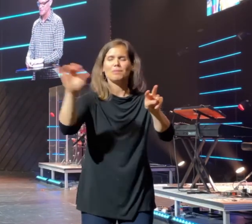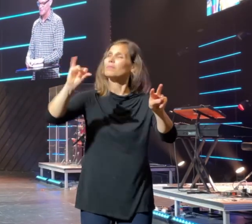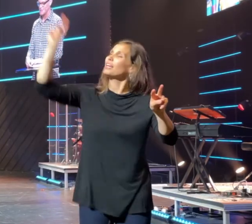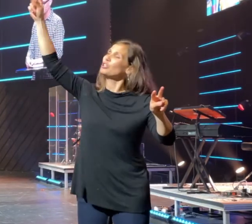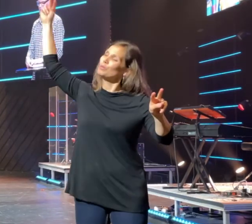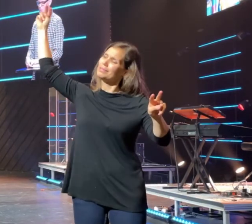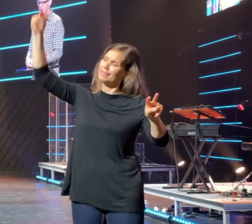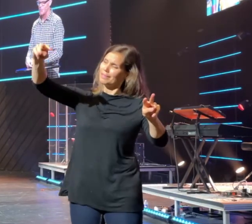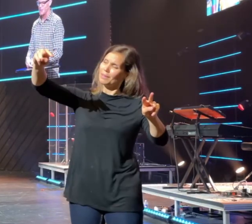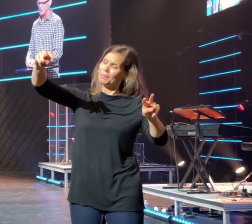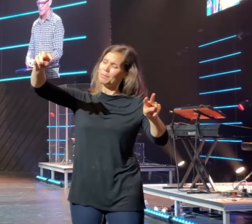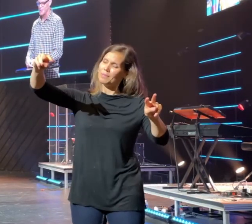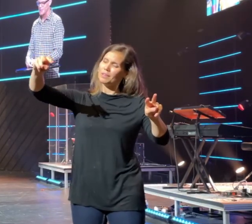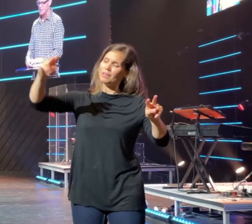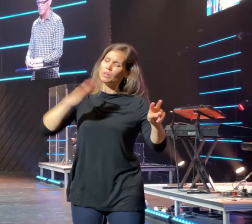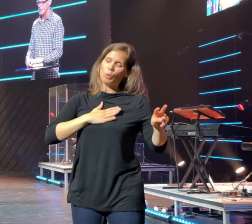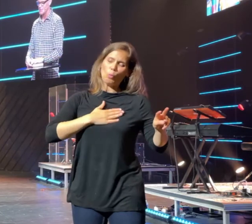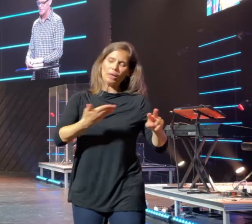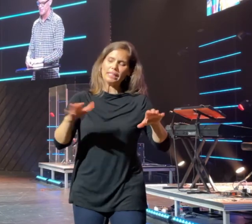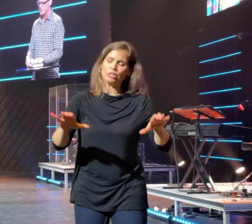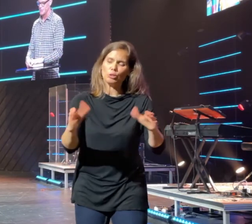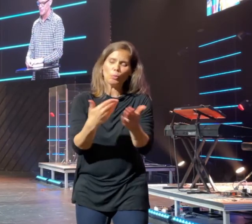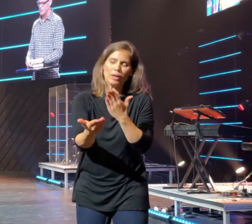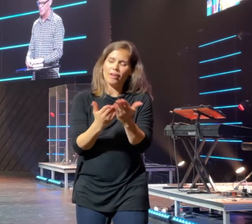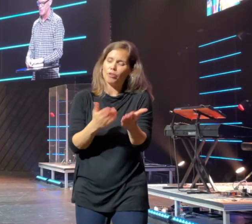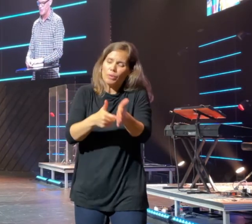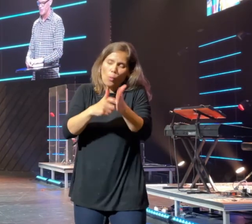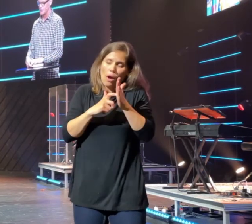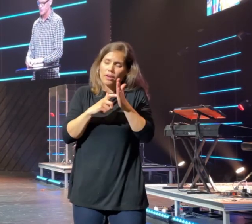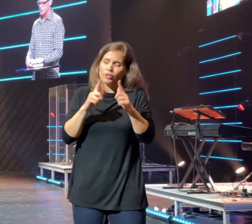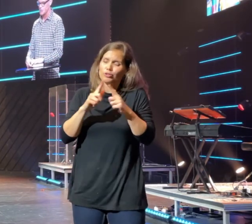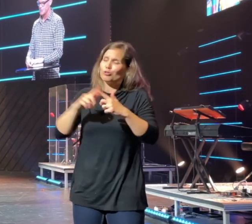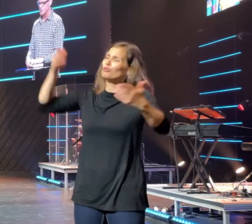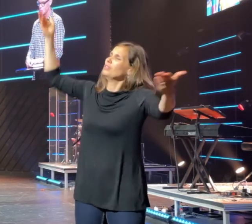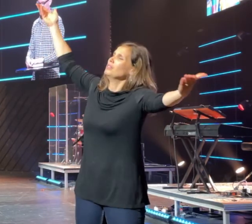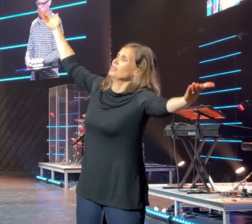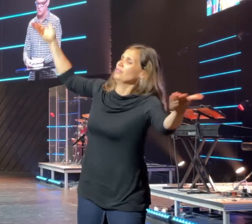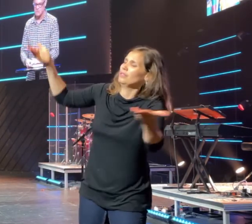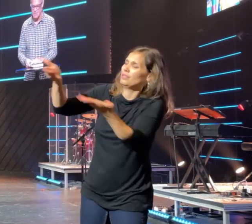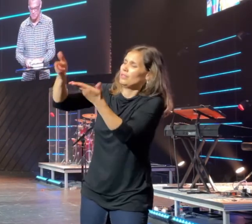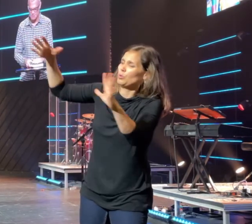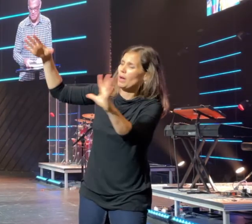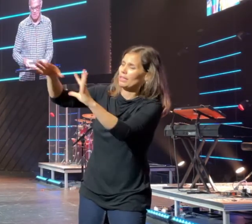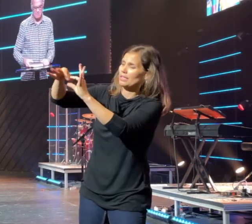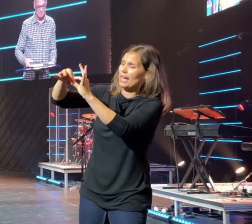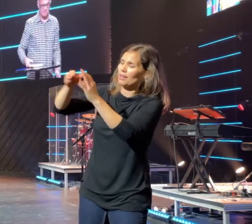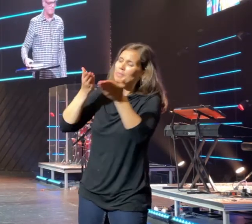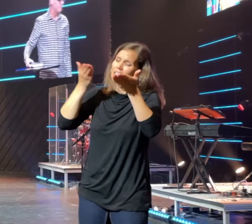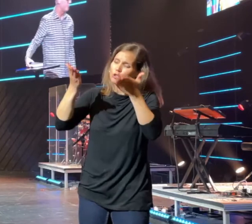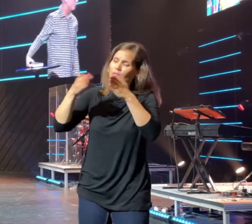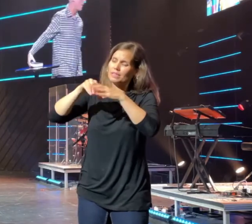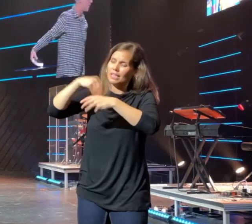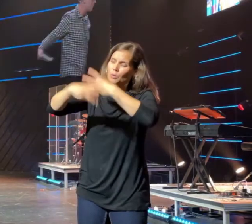takes, surrender whatever means to be your servants in this world. In Jesus' name, amen.